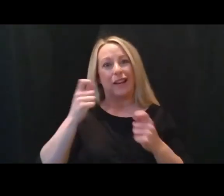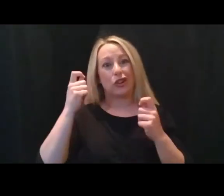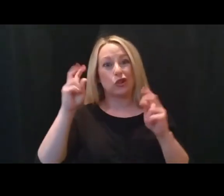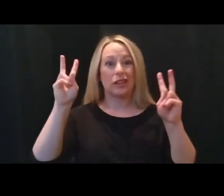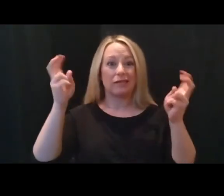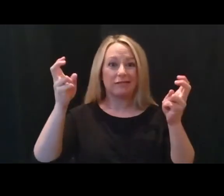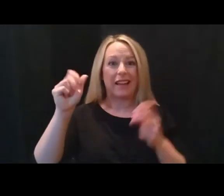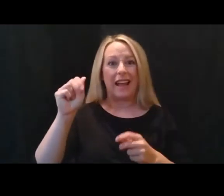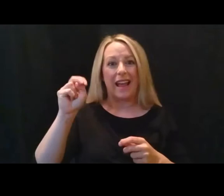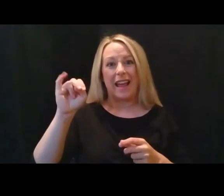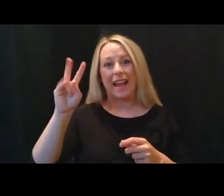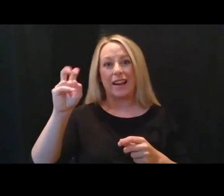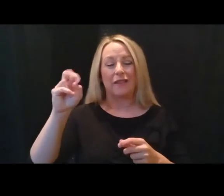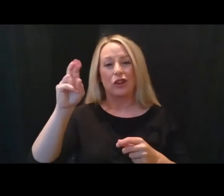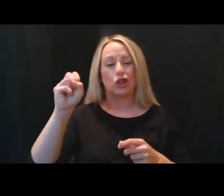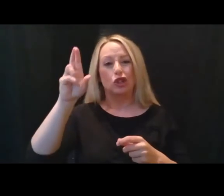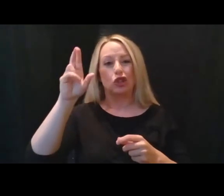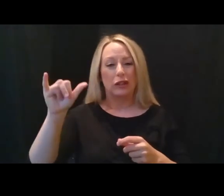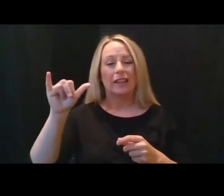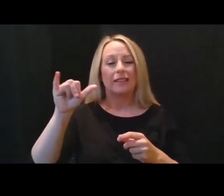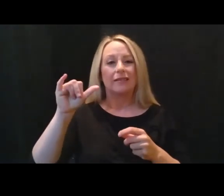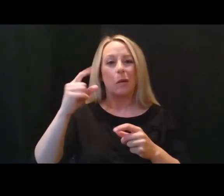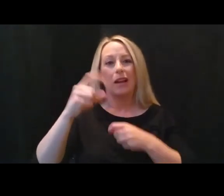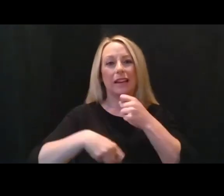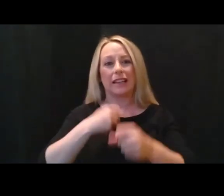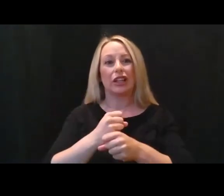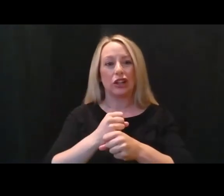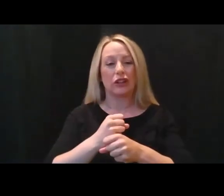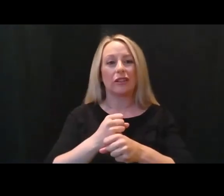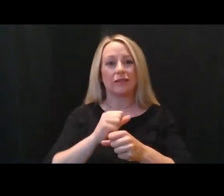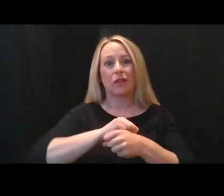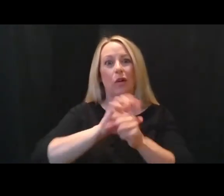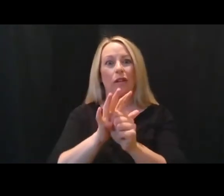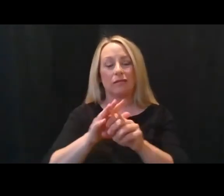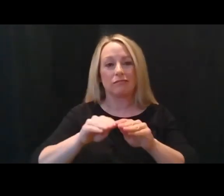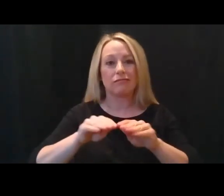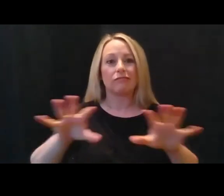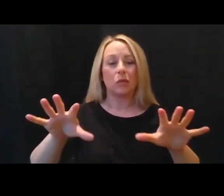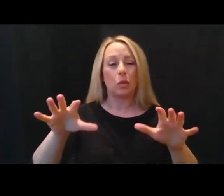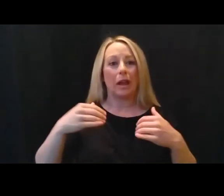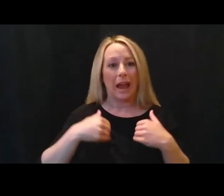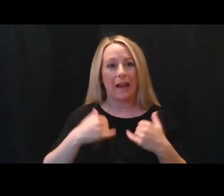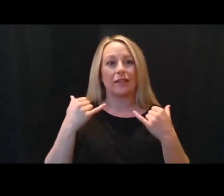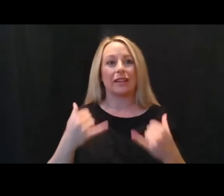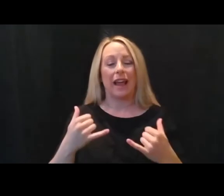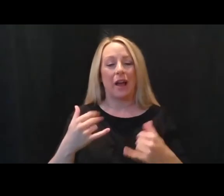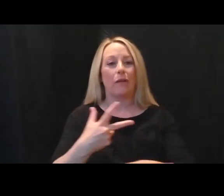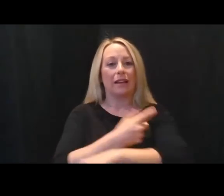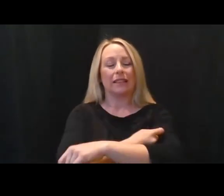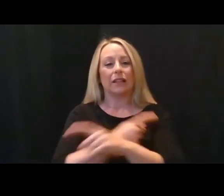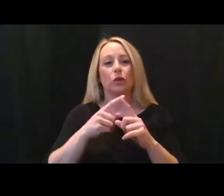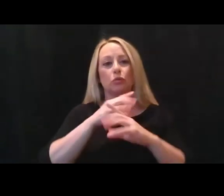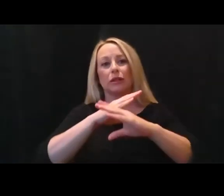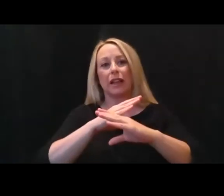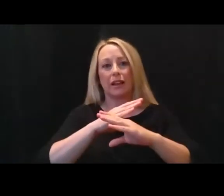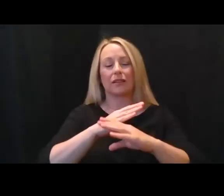have access to 3 highly effective and safe vaccines to protect against the severe illness